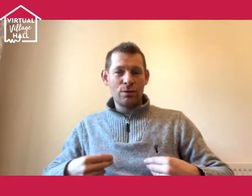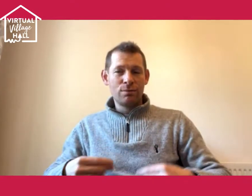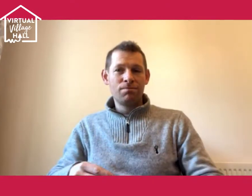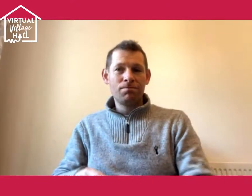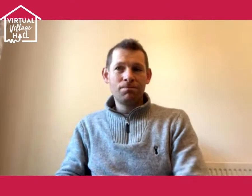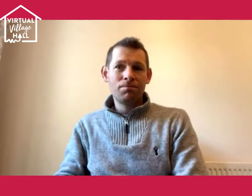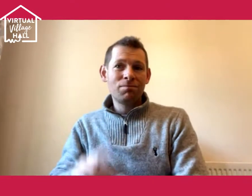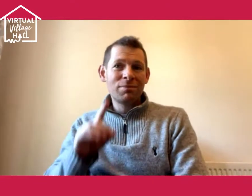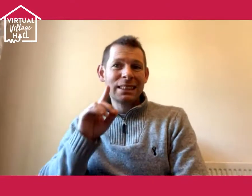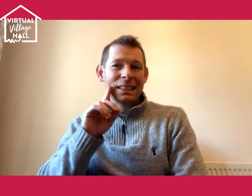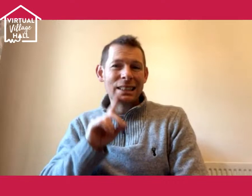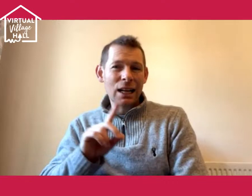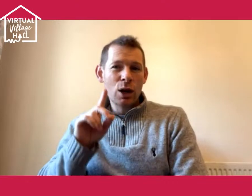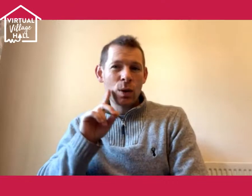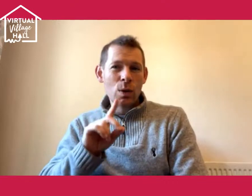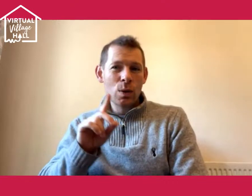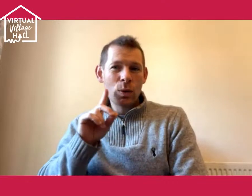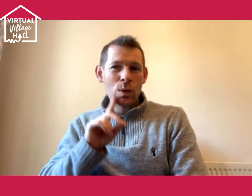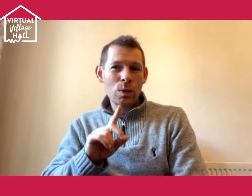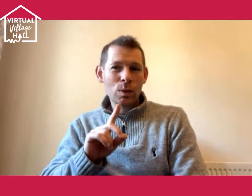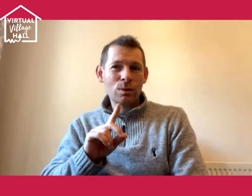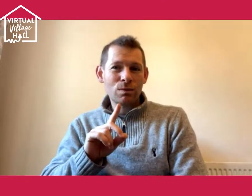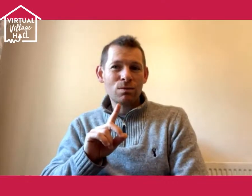Bonnie's fur is yellow.